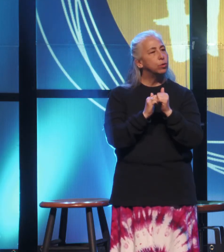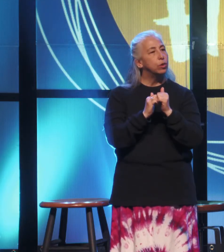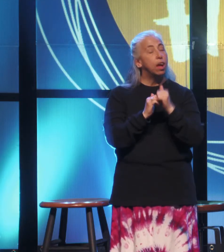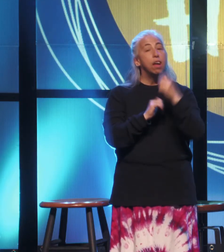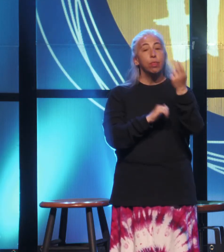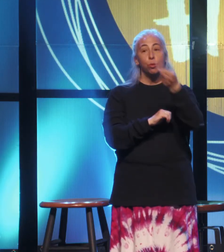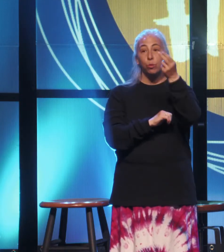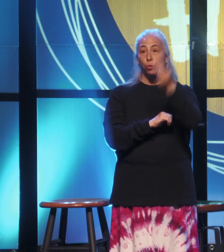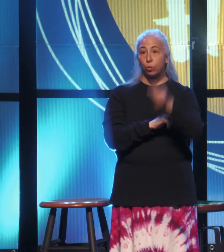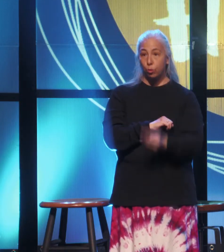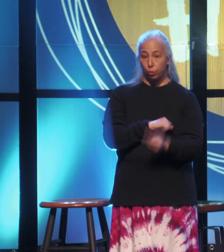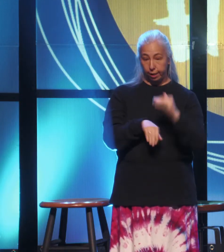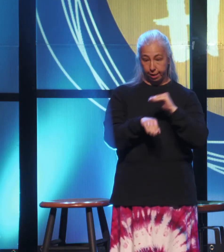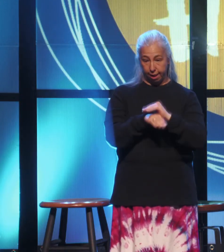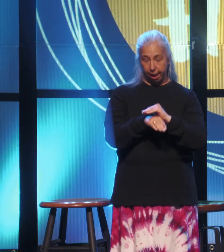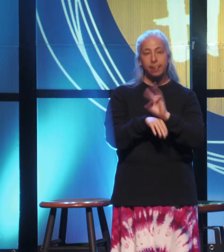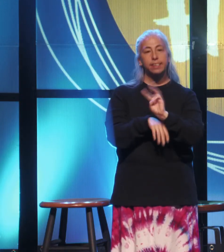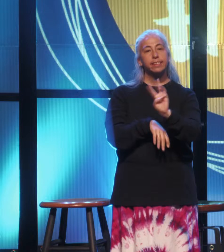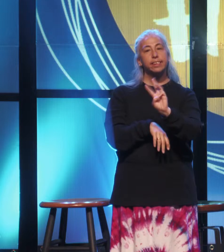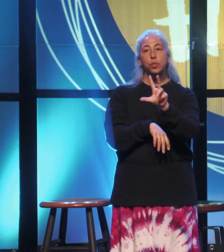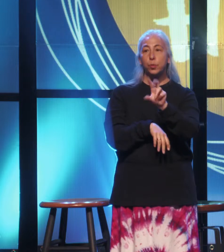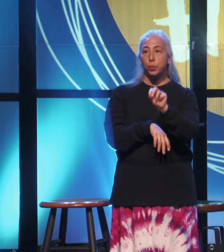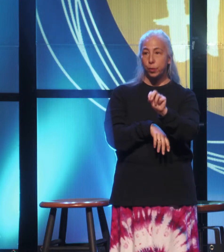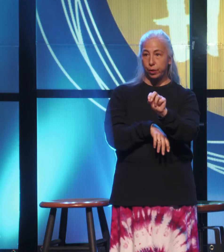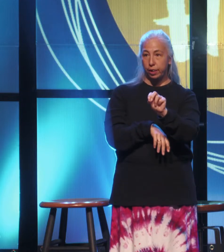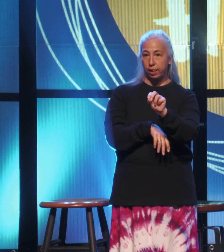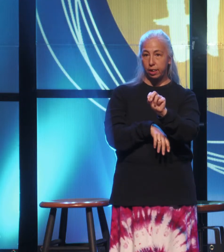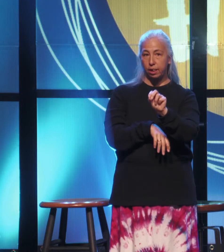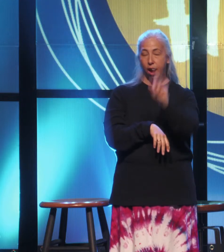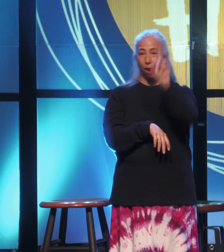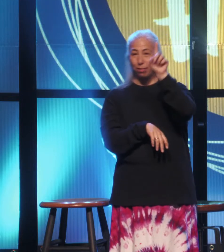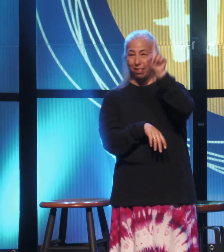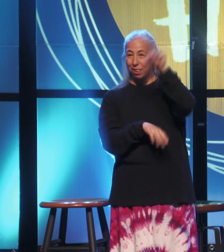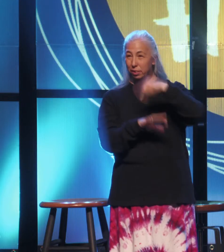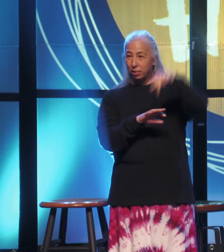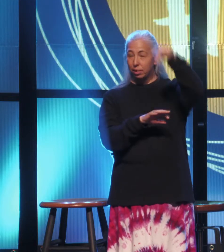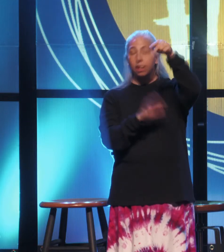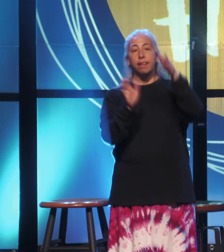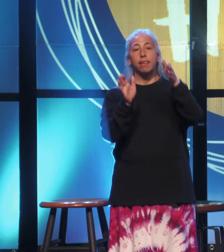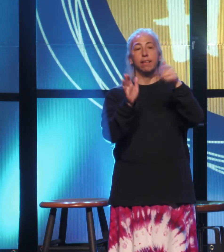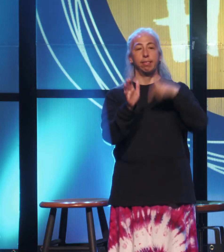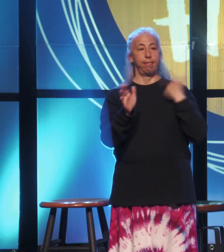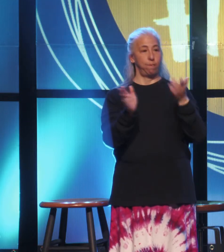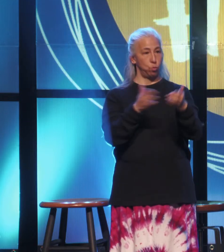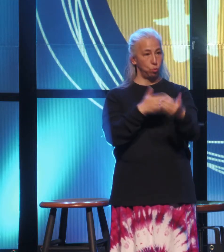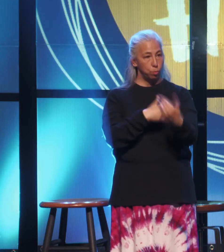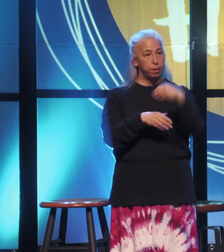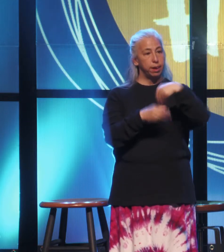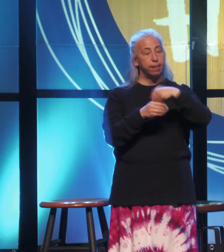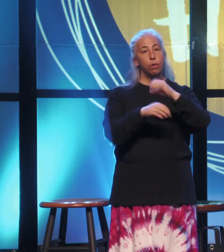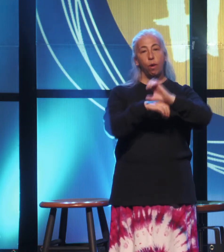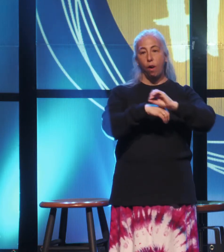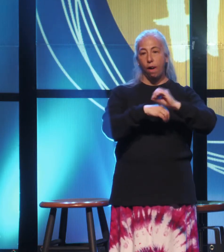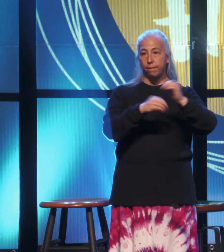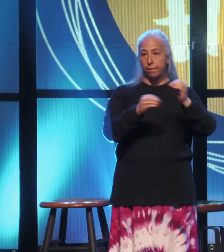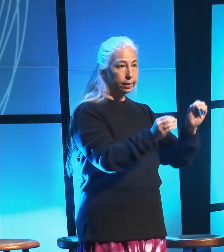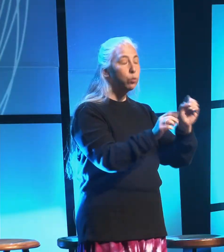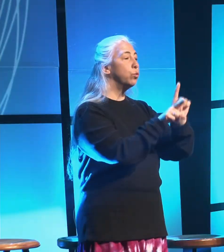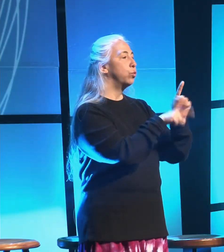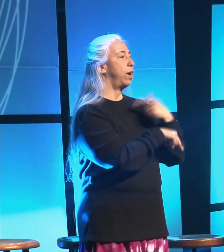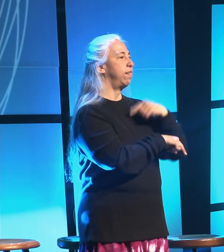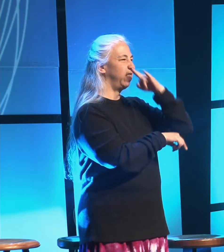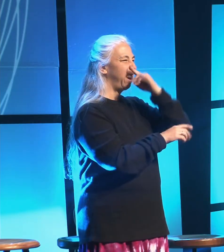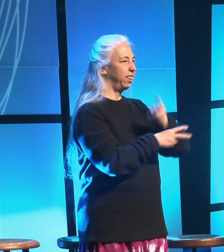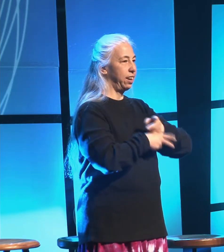every Thursday evening at 6:30 p.m. upstairs in the living room in the church office, and childcare is available.